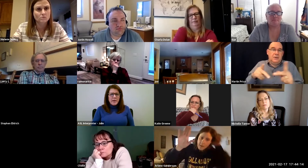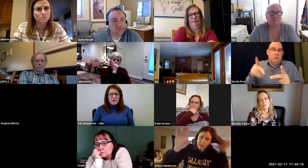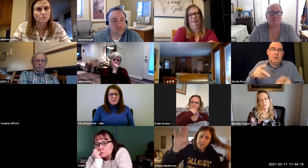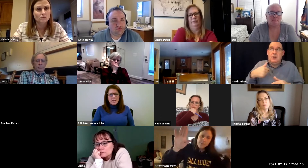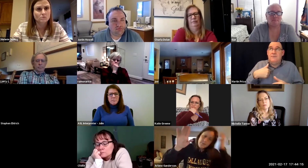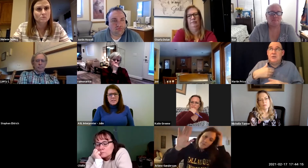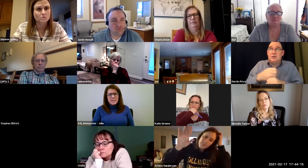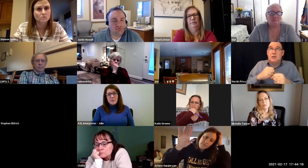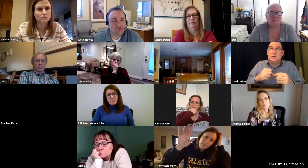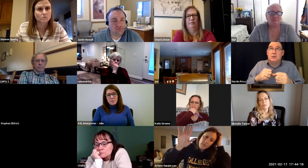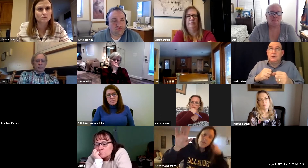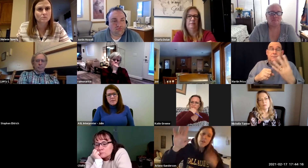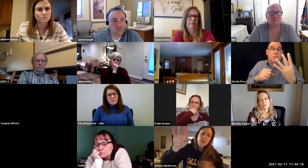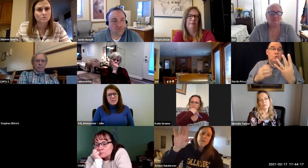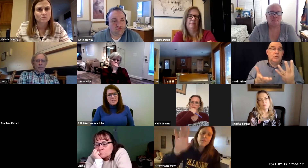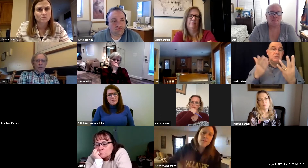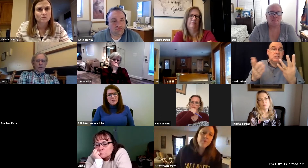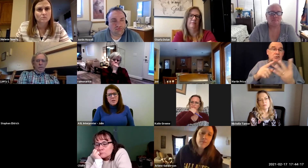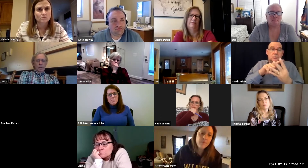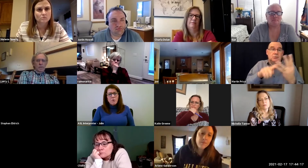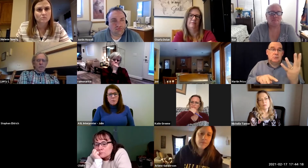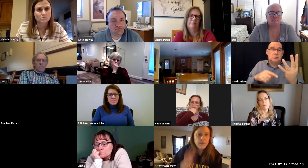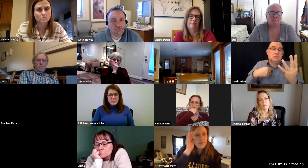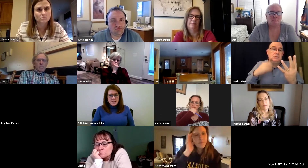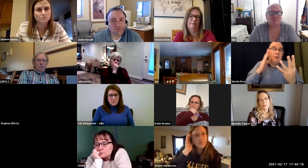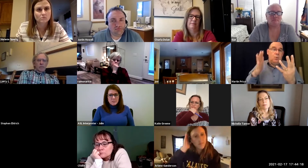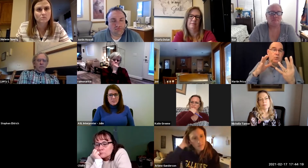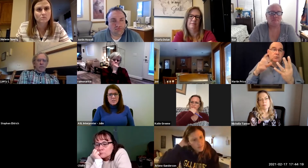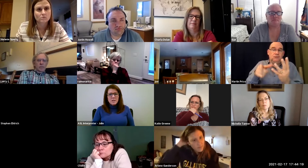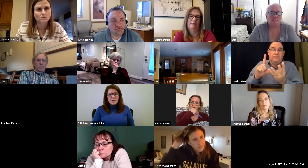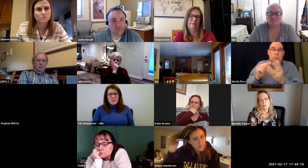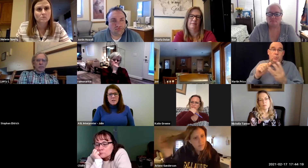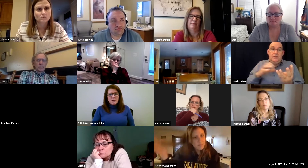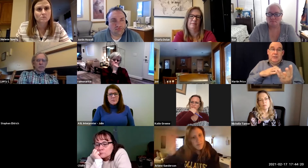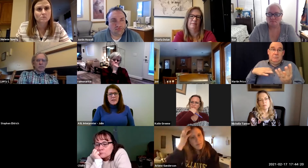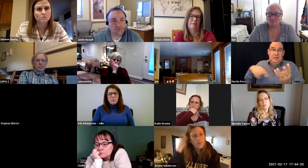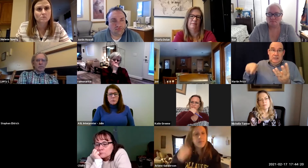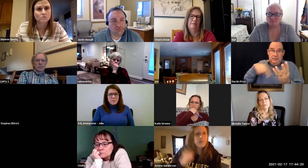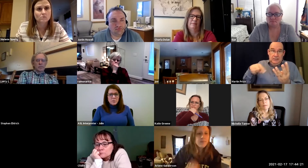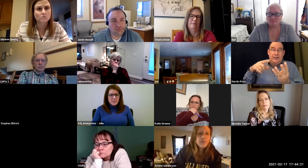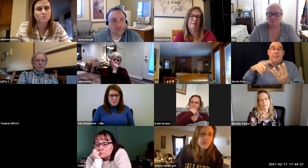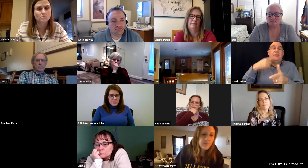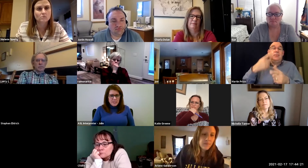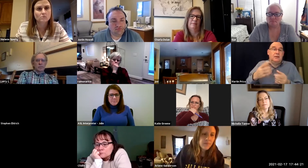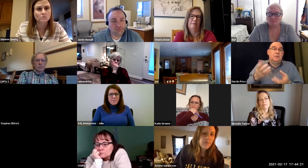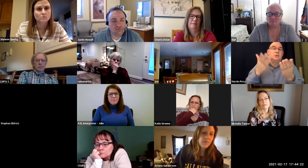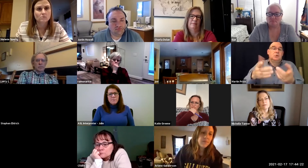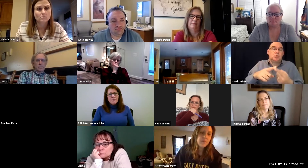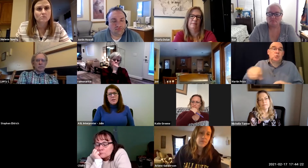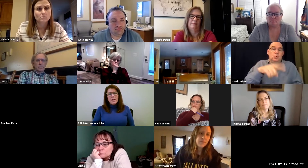from the bylaws committee and other people. I've received 4 recommendations that I will review with the